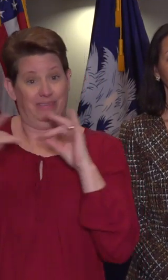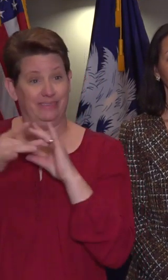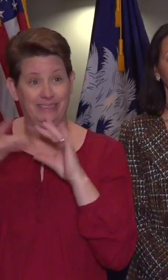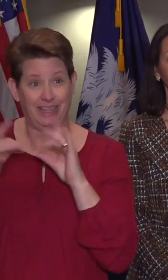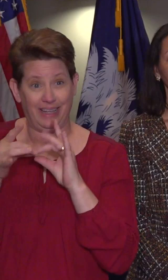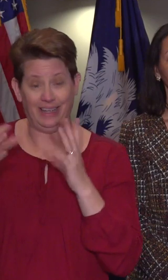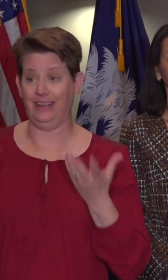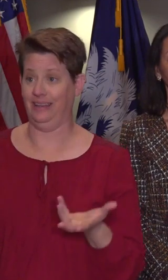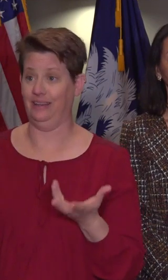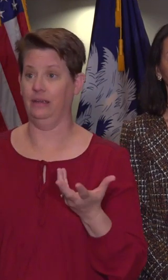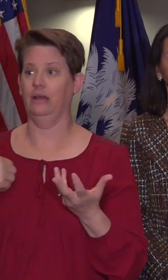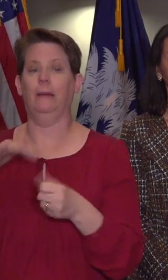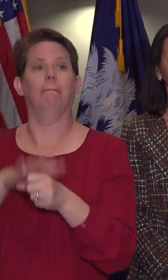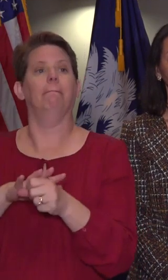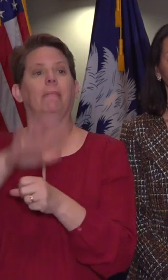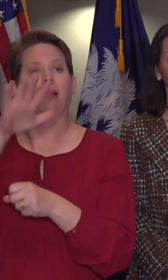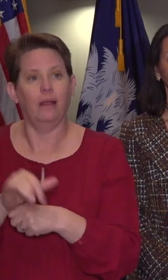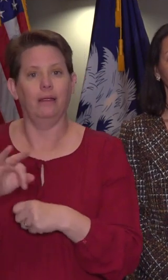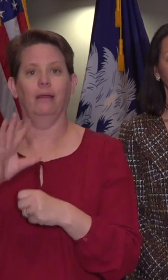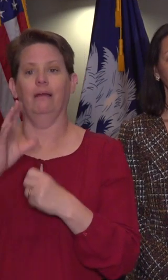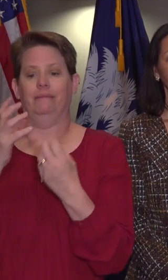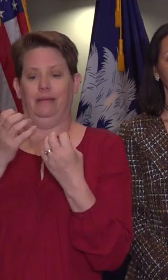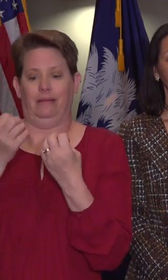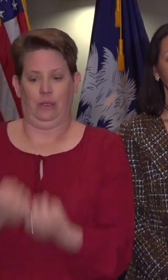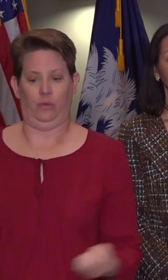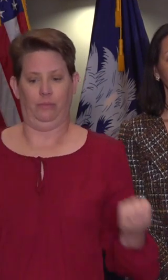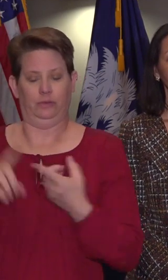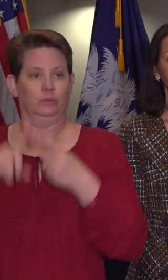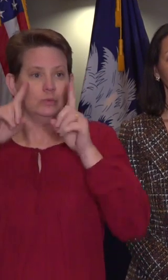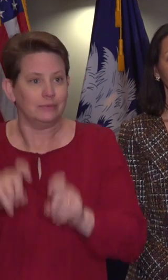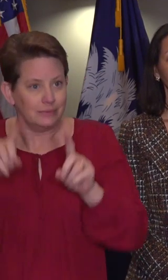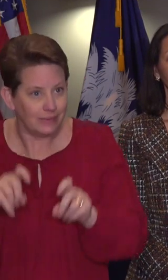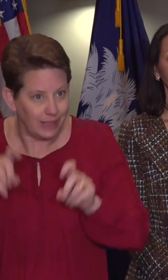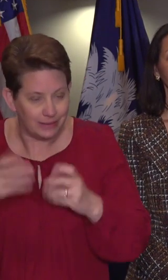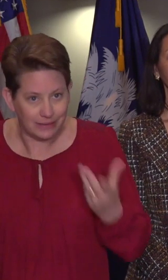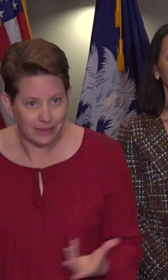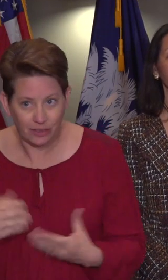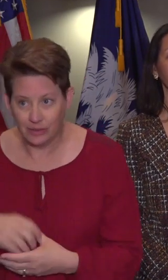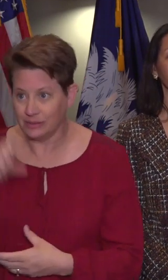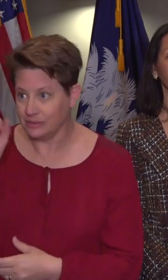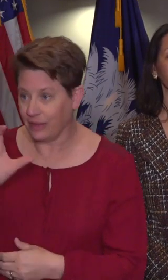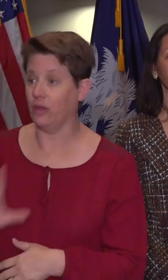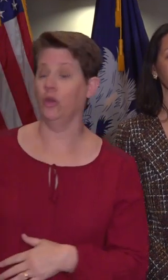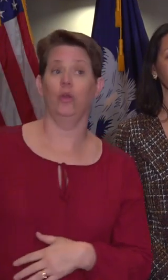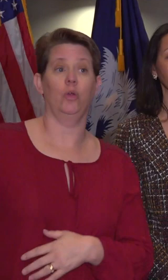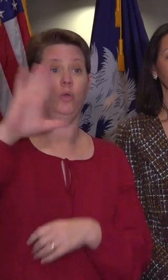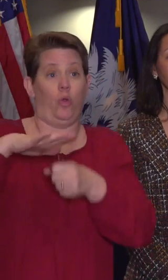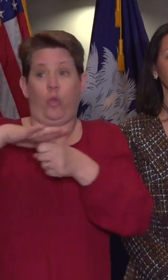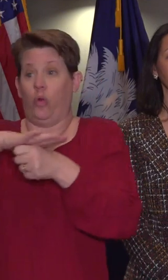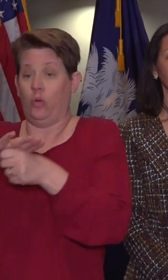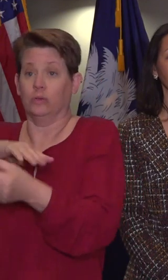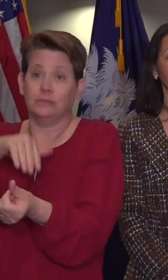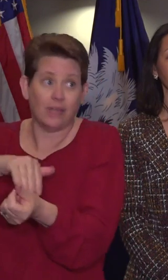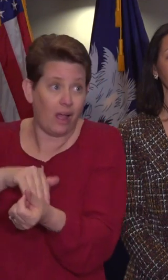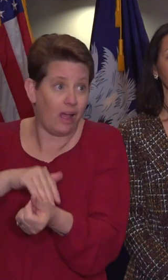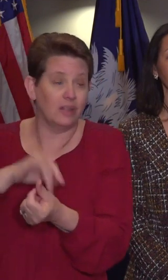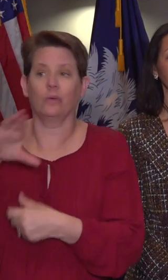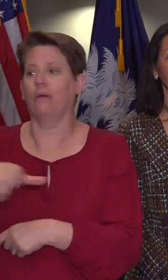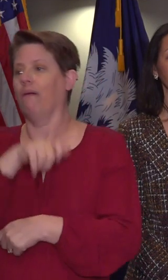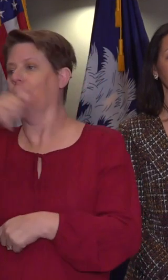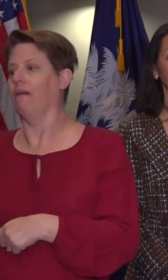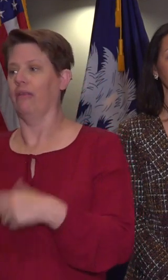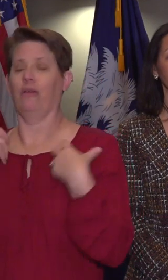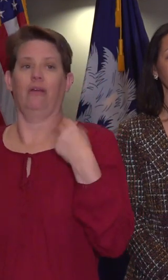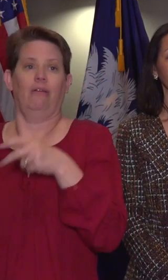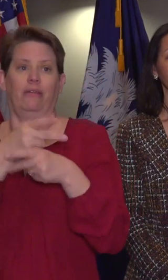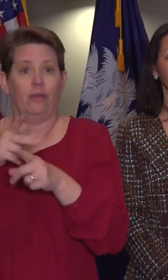no shortage of testing kits in South Carolina. Your local doctor or healthcare professional can